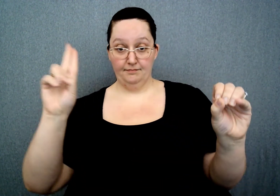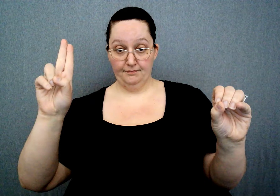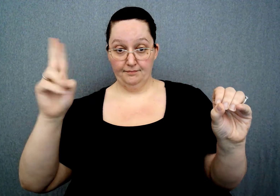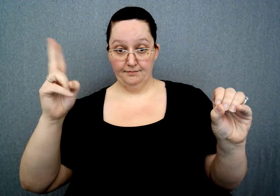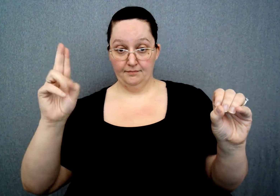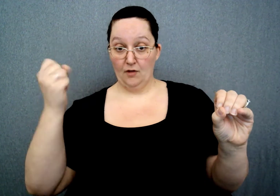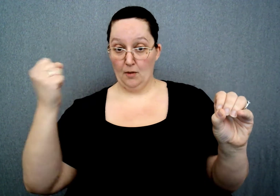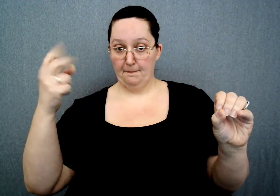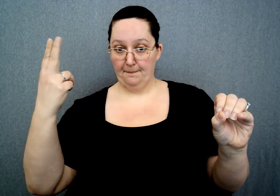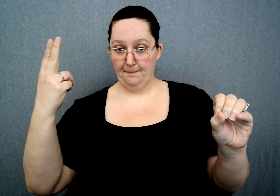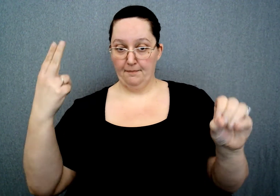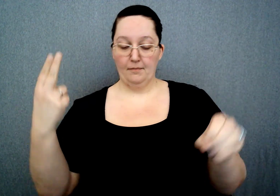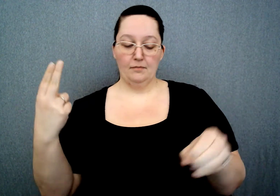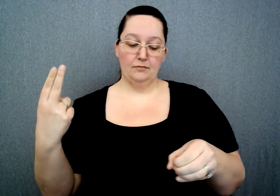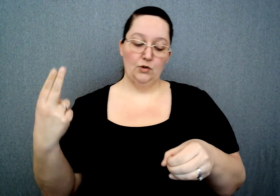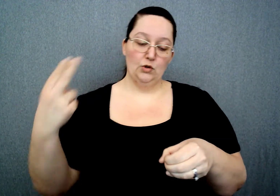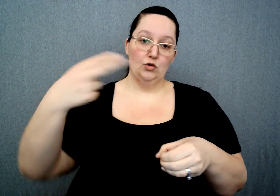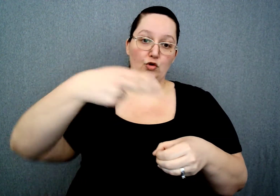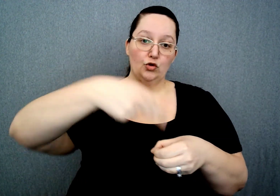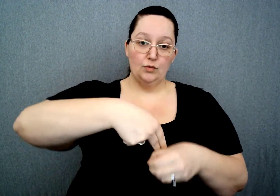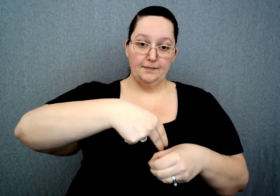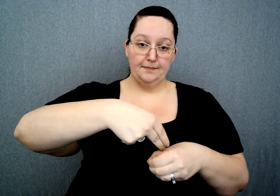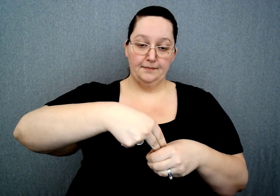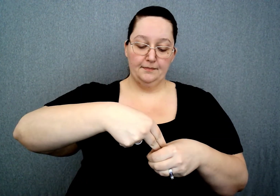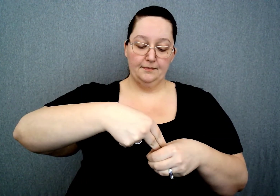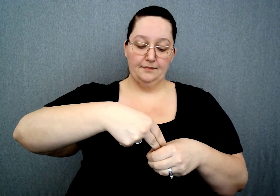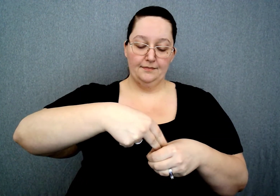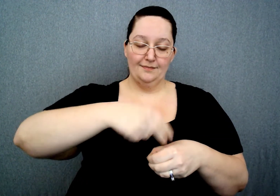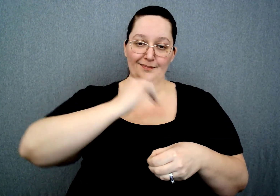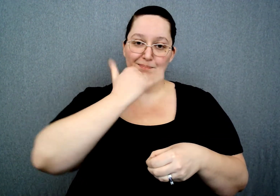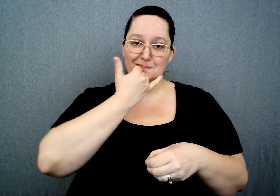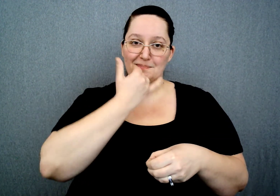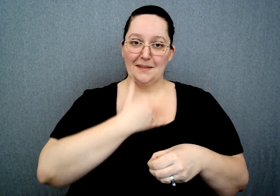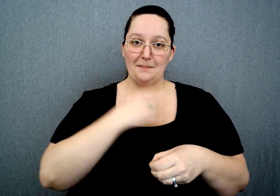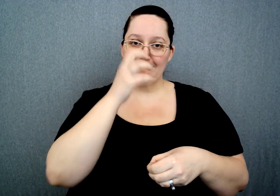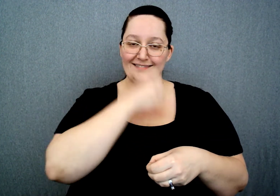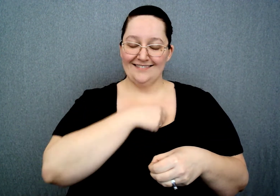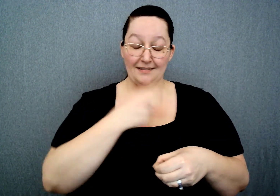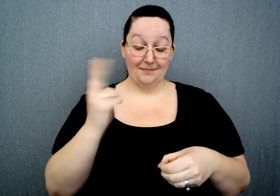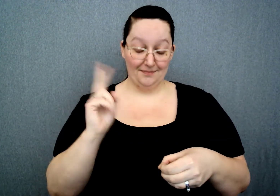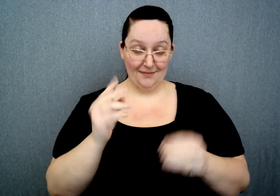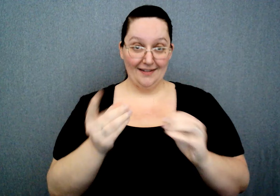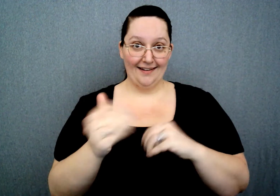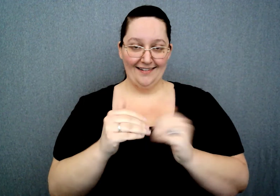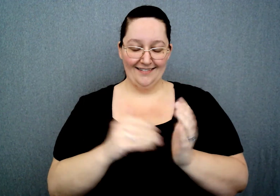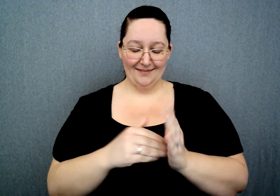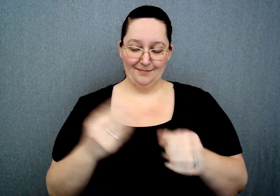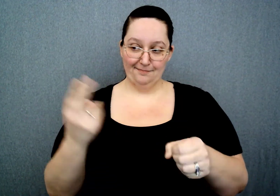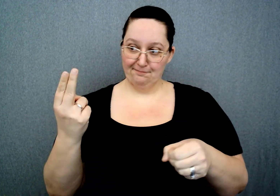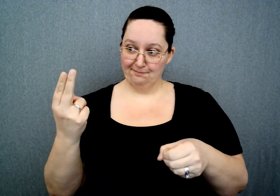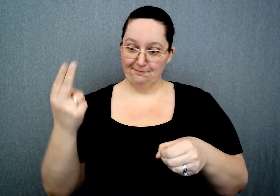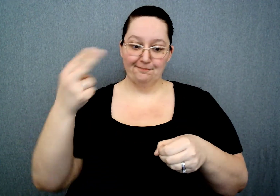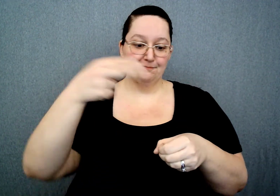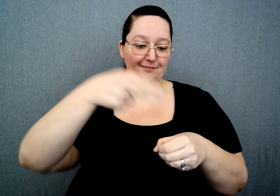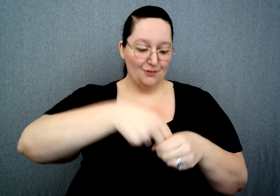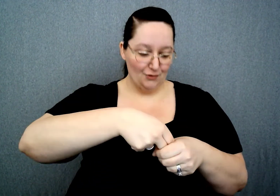use a U with your dominant and go into your non-dominant. Oh, whoops, I missed. All right, let me try that again. Join. There